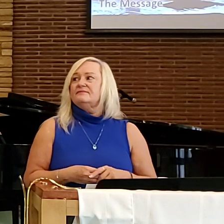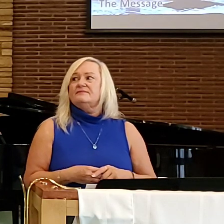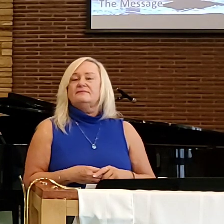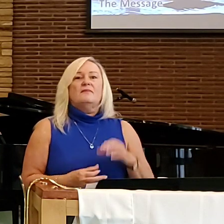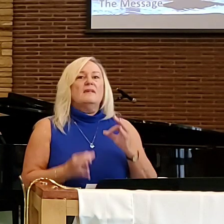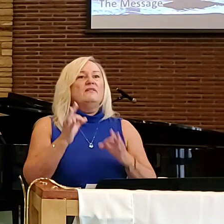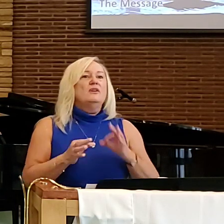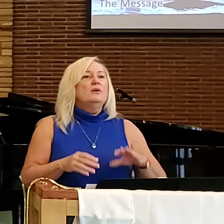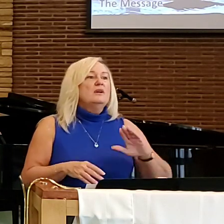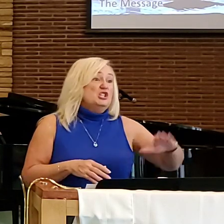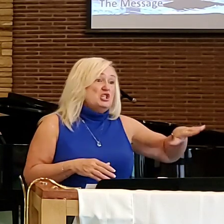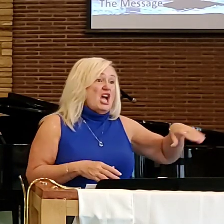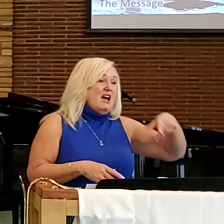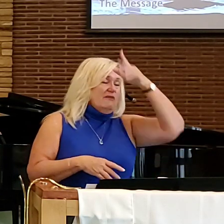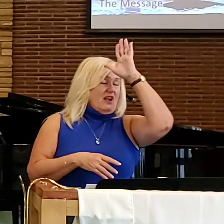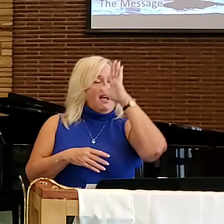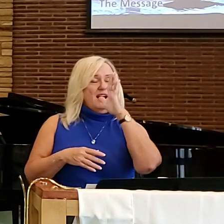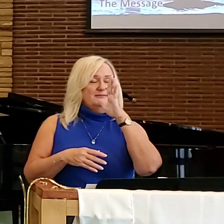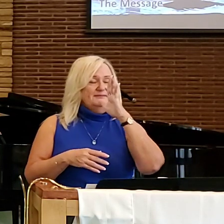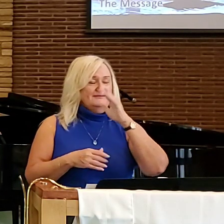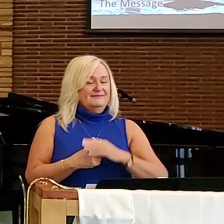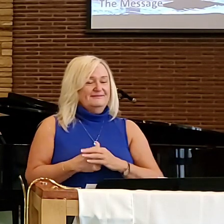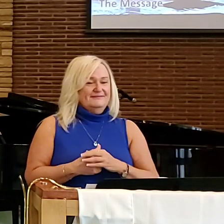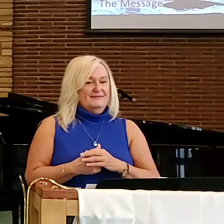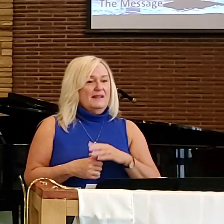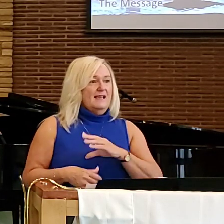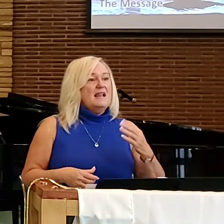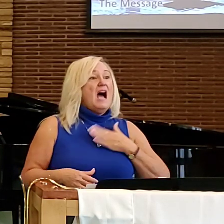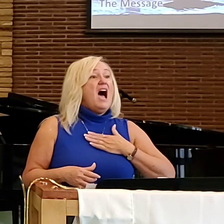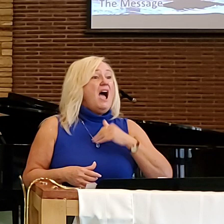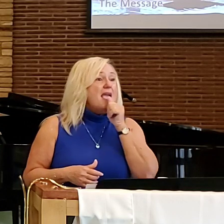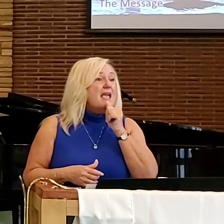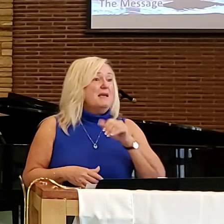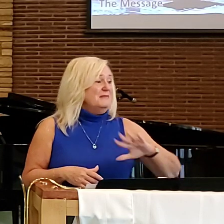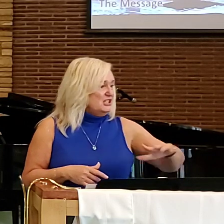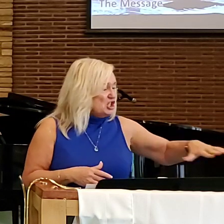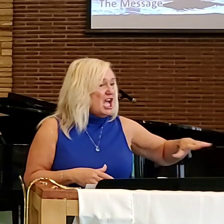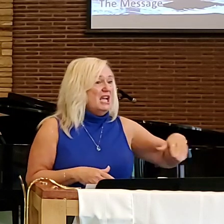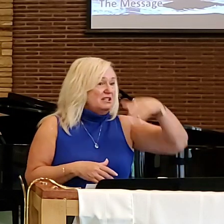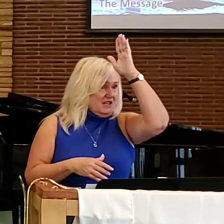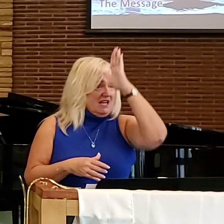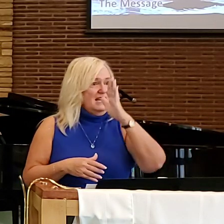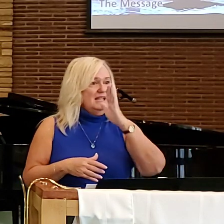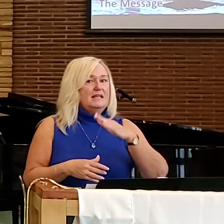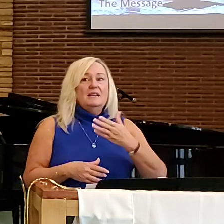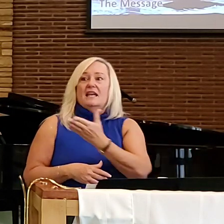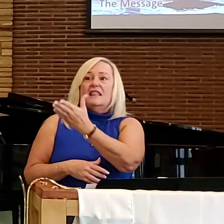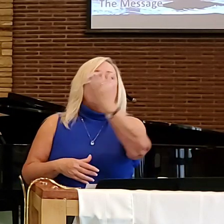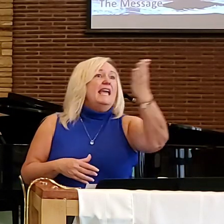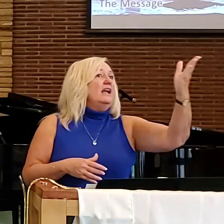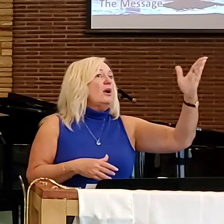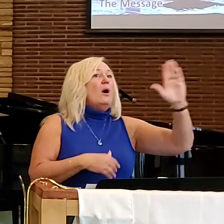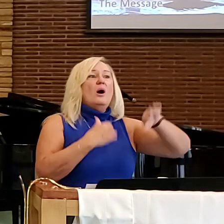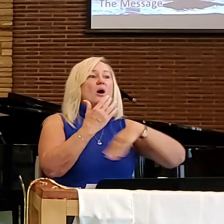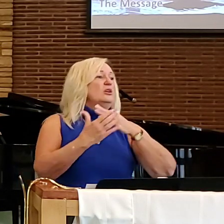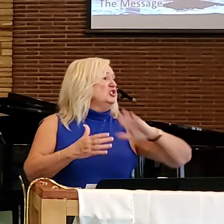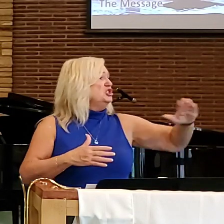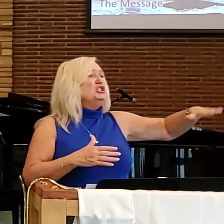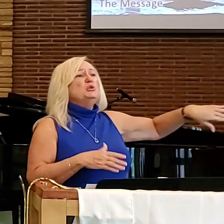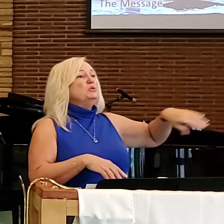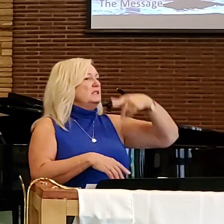If you're a child of God, and I'm a child of God, and they are children of God,